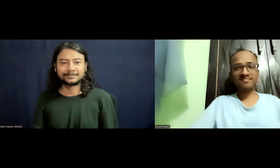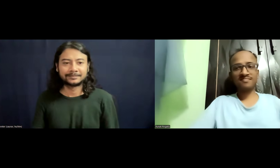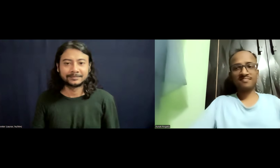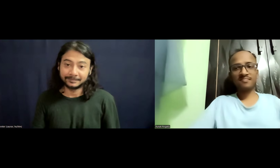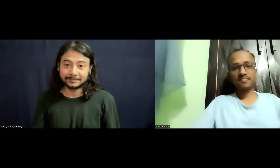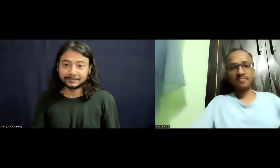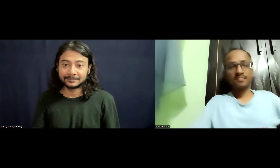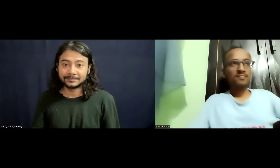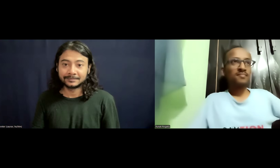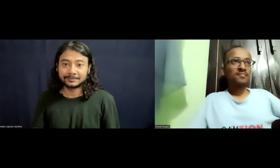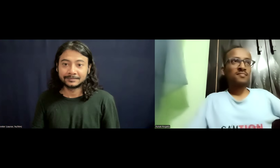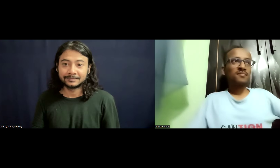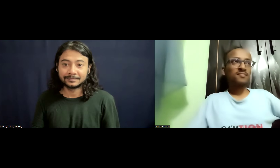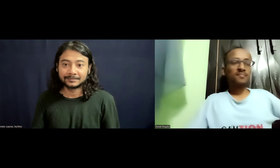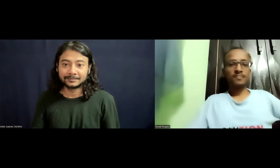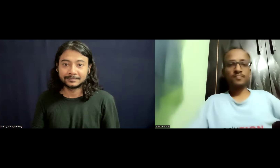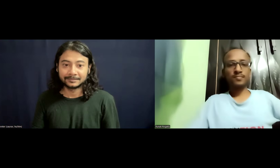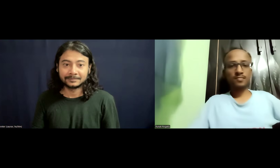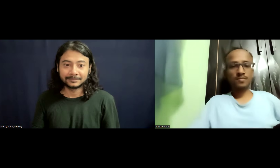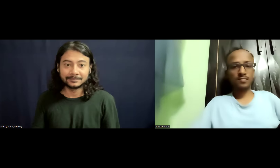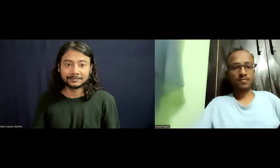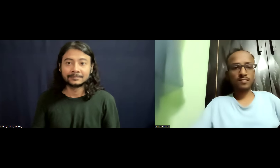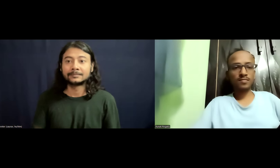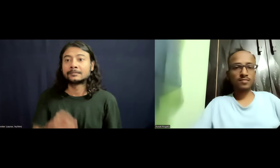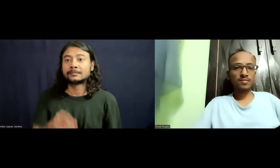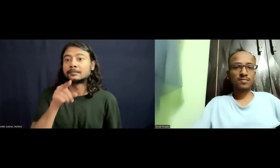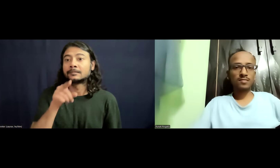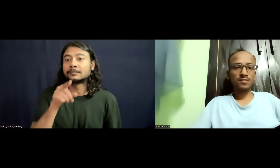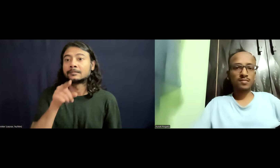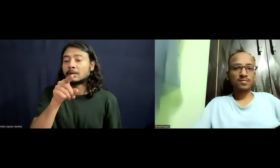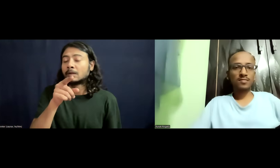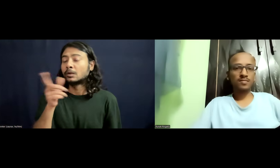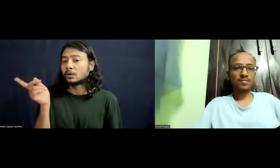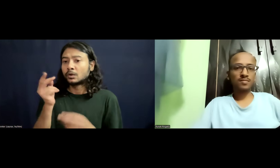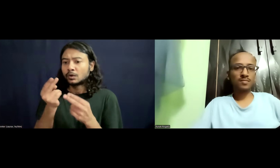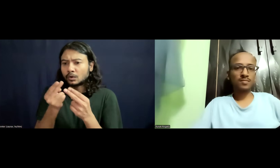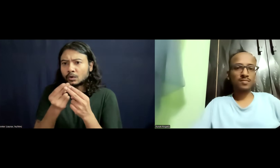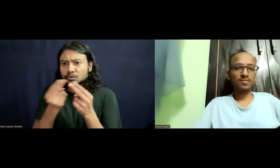Like how we did this song, no butter thief song. Same.